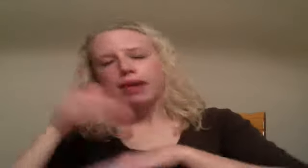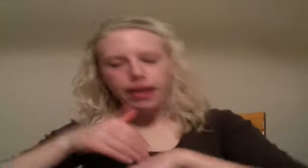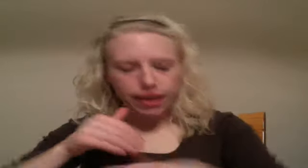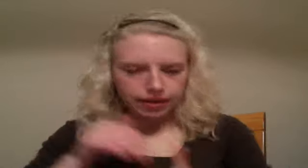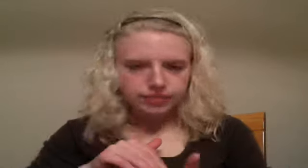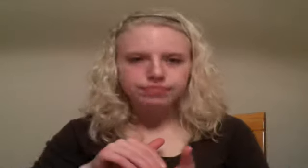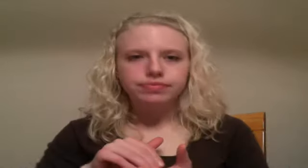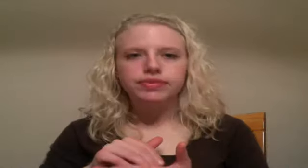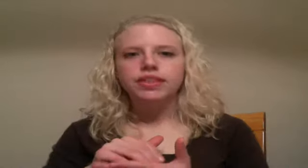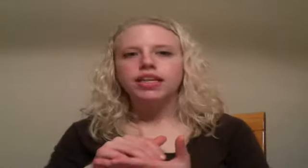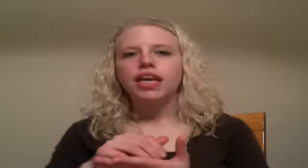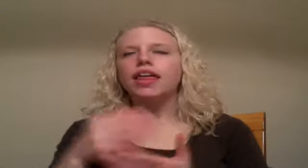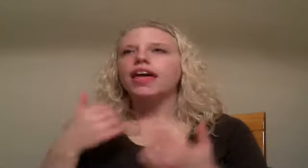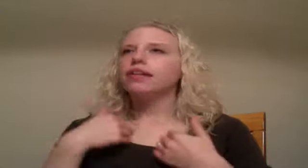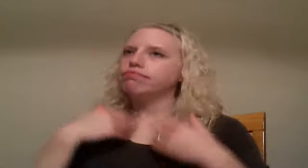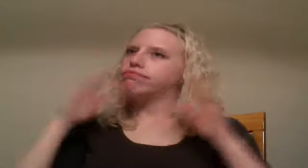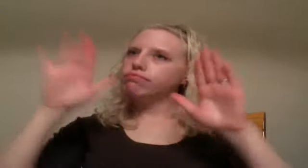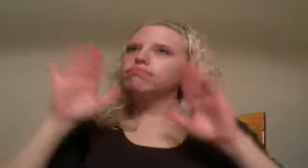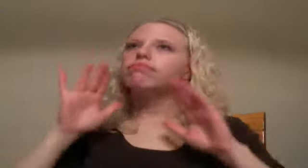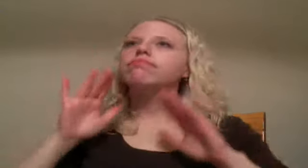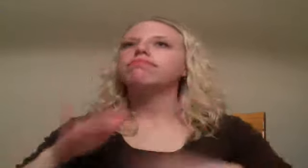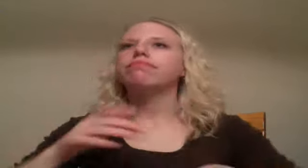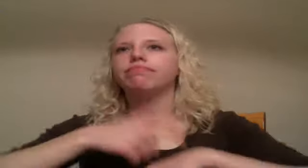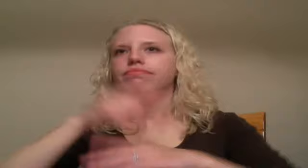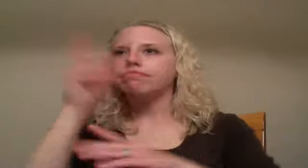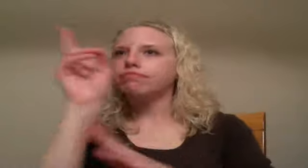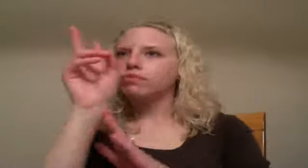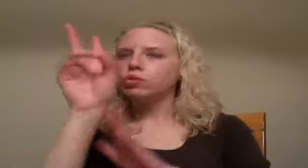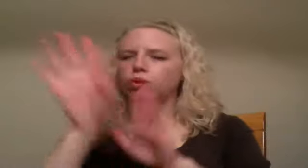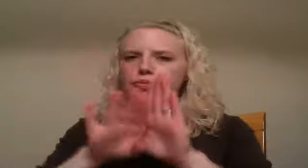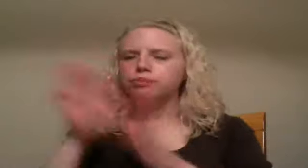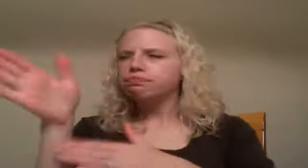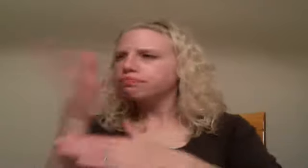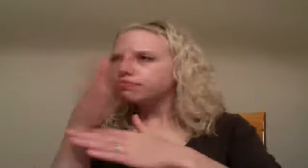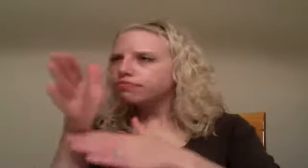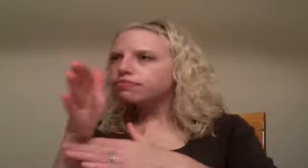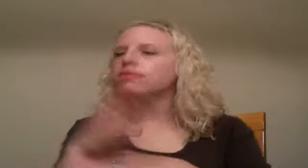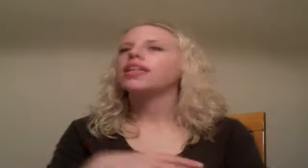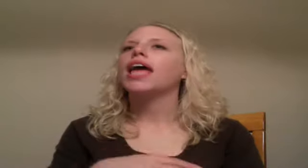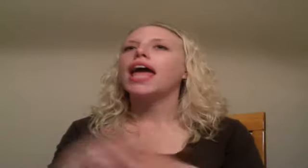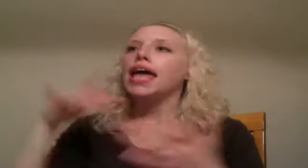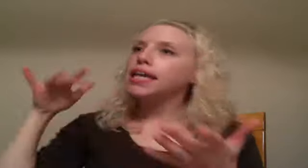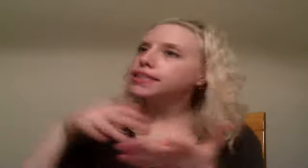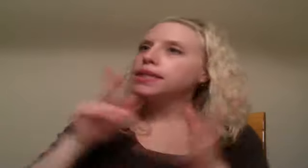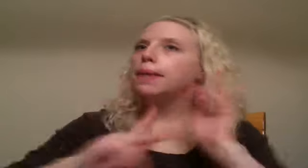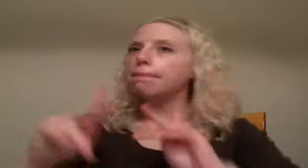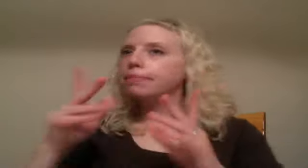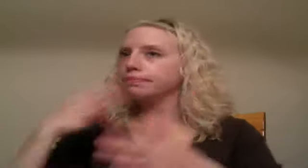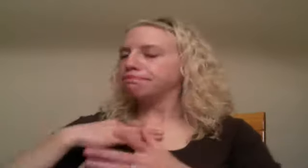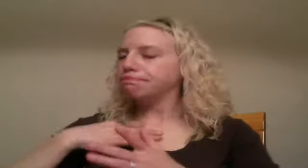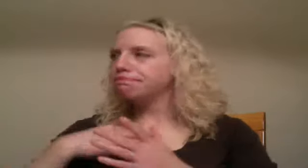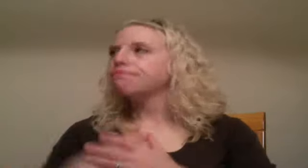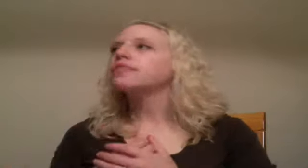never sees. The people in these studies report feeling so awake during the daytime that they realize